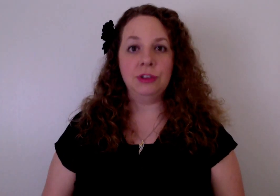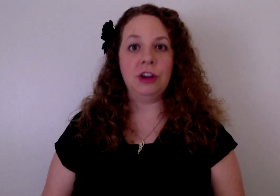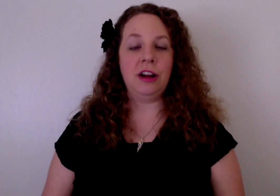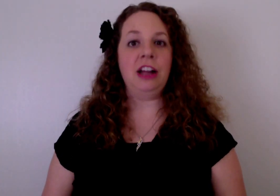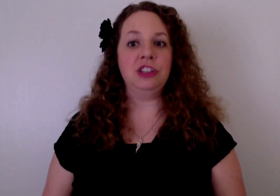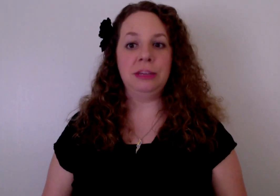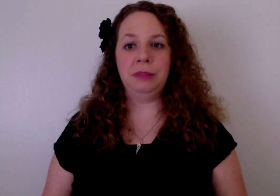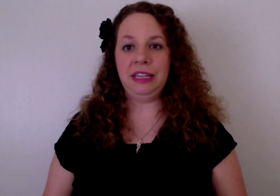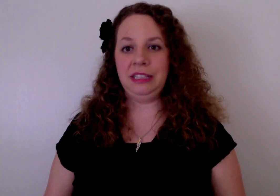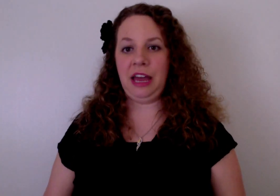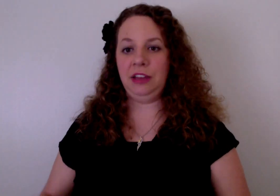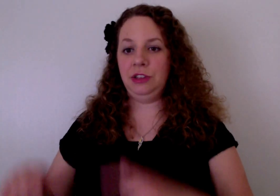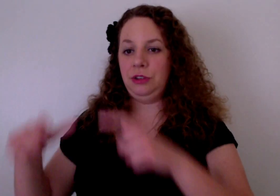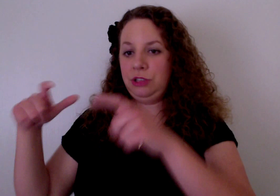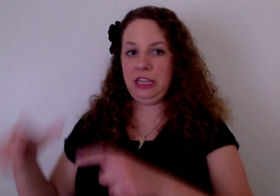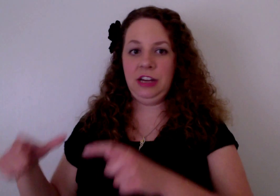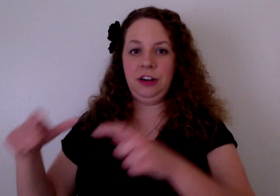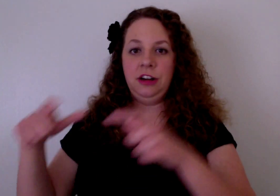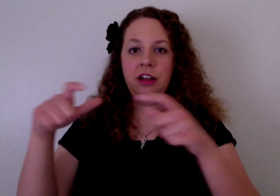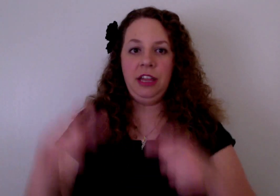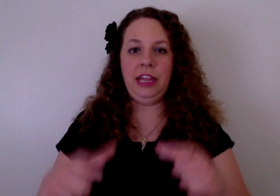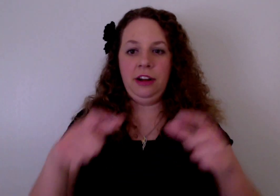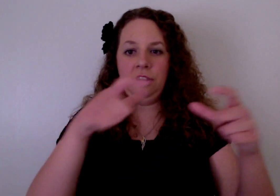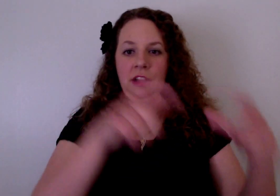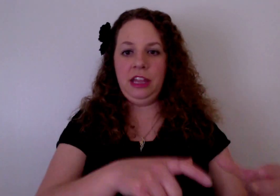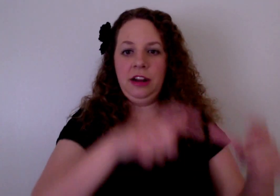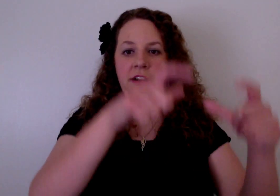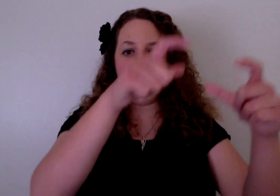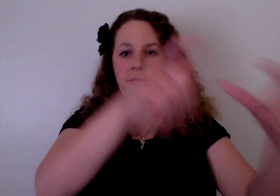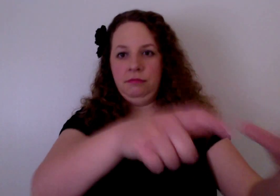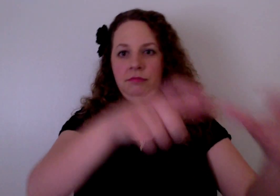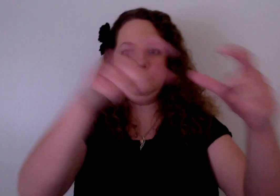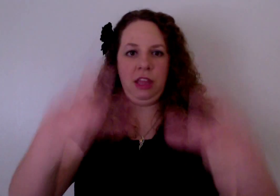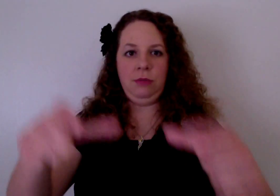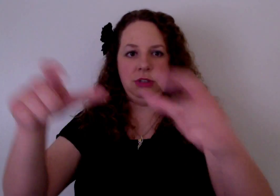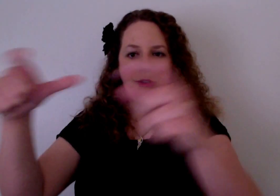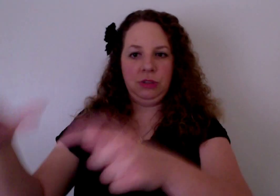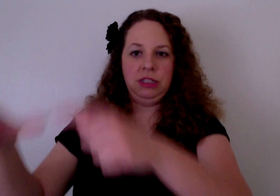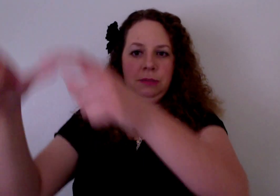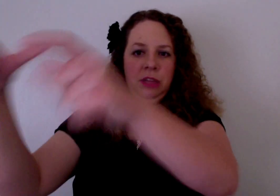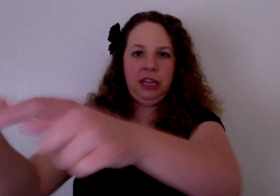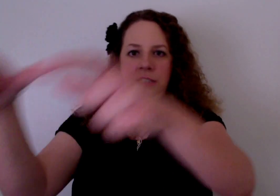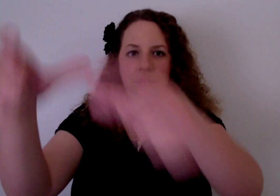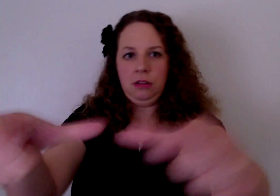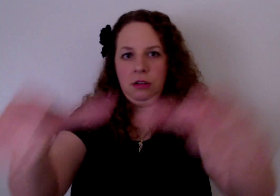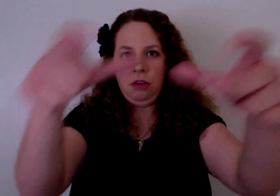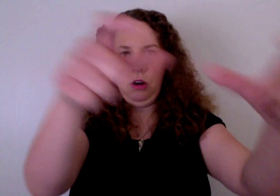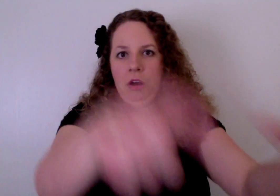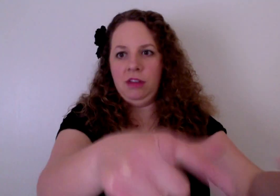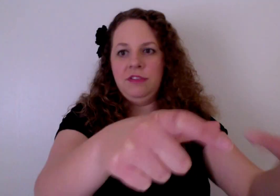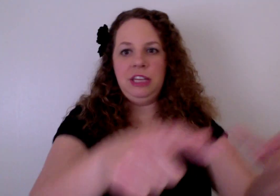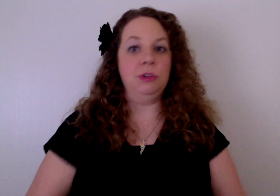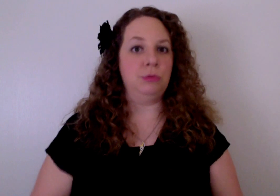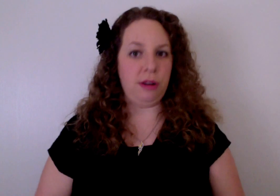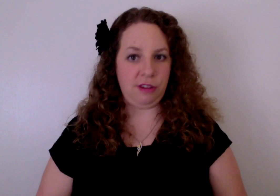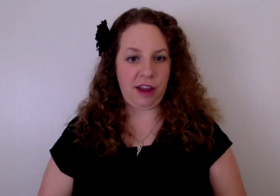are actually placed at. So there's here, here, here, and we're just going to place all of the tables where they're at